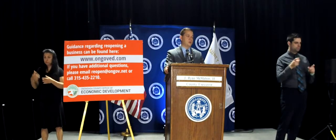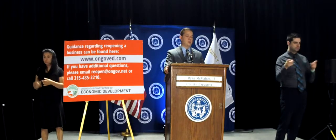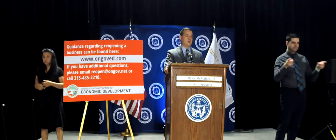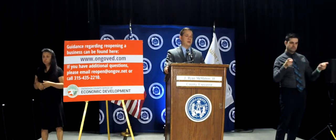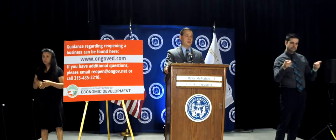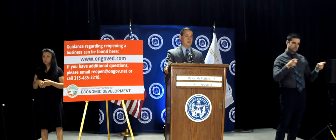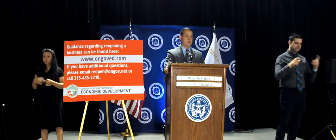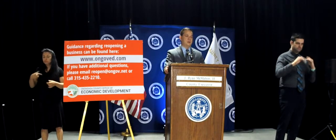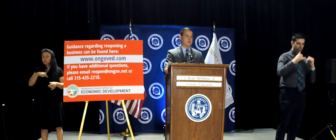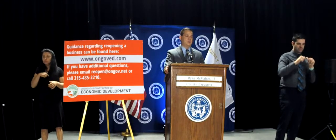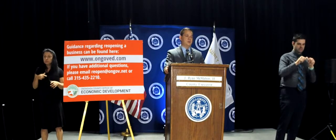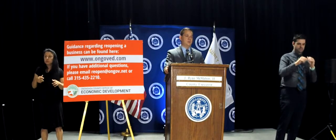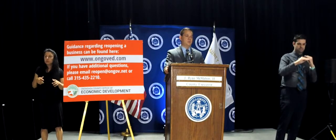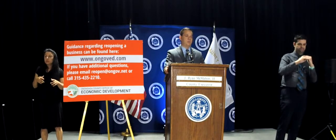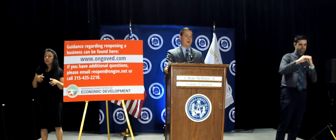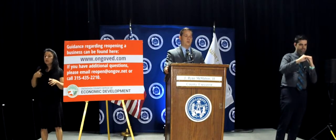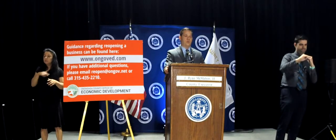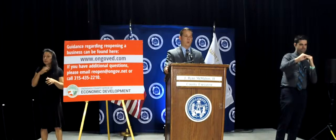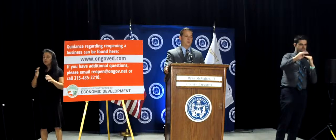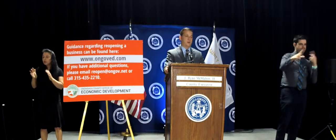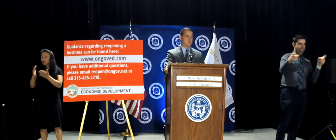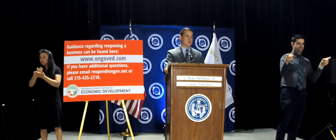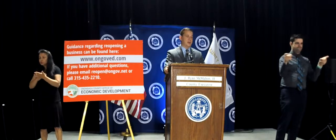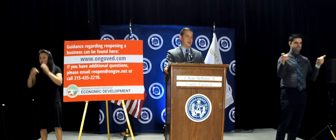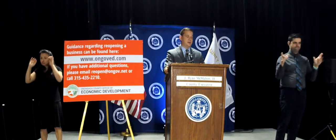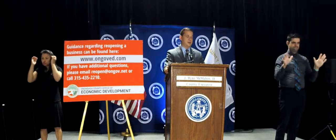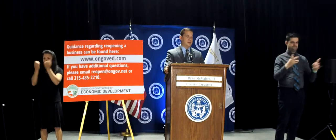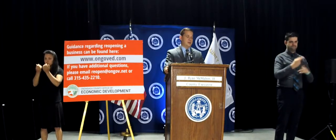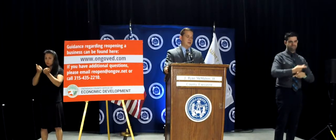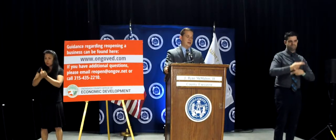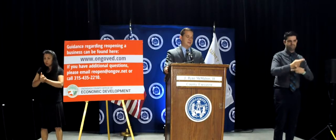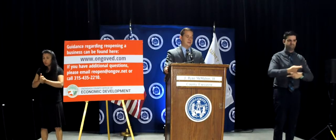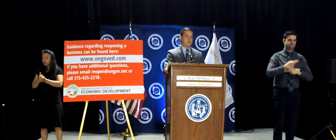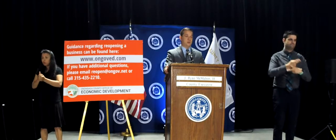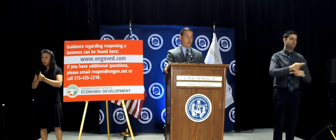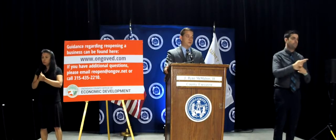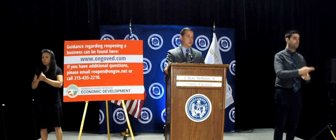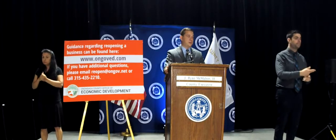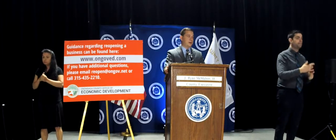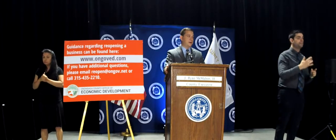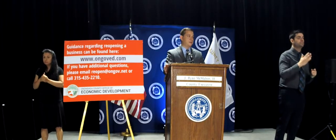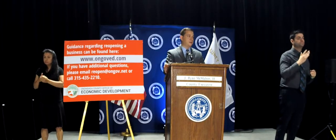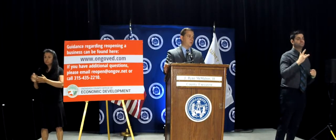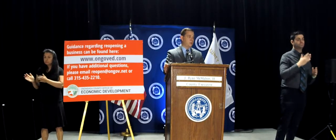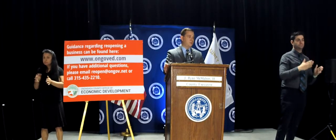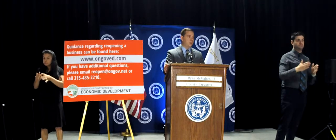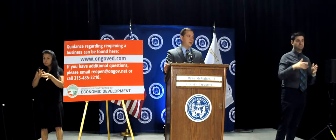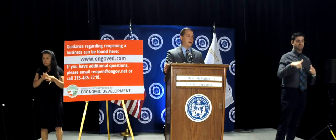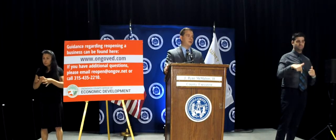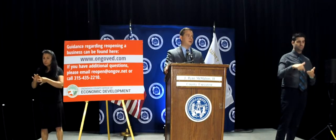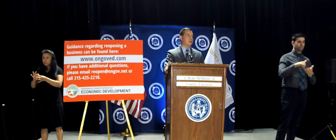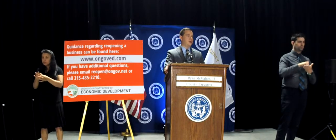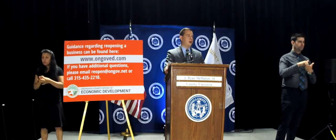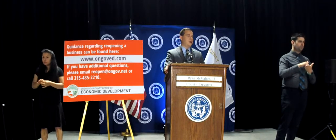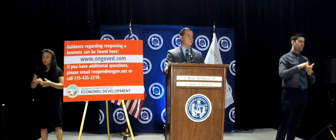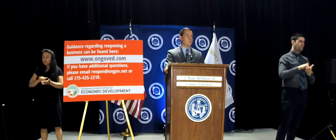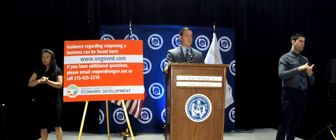infrastructure, and you prepare for it the best you can. And I think New York's done that. I think we've done